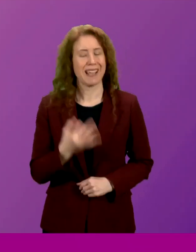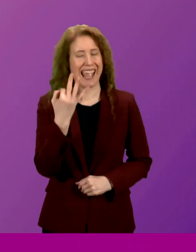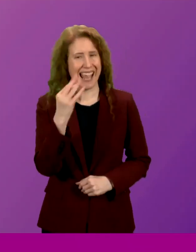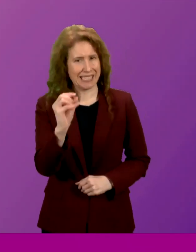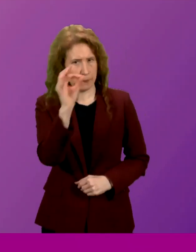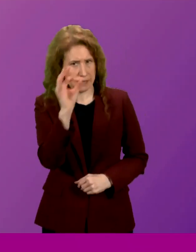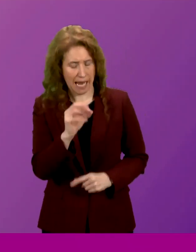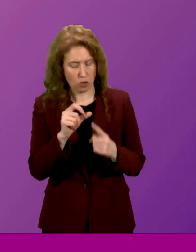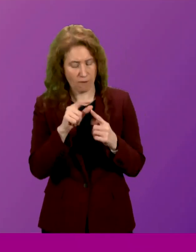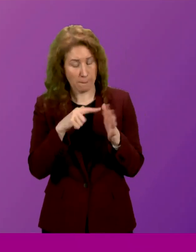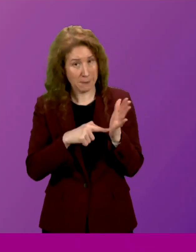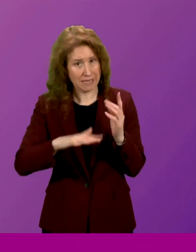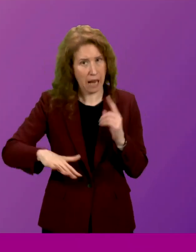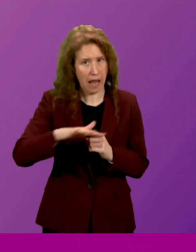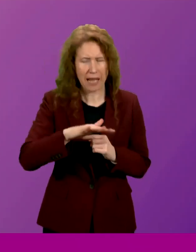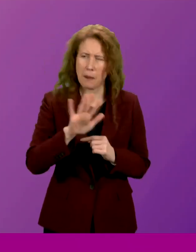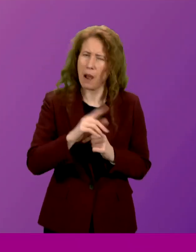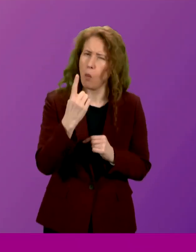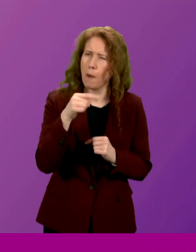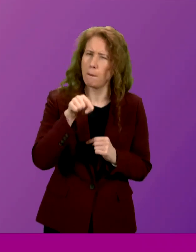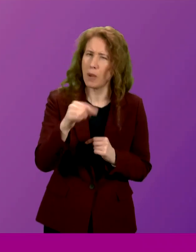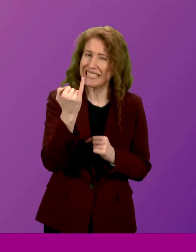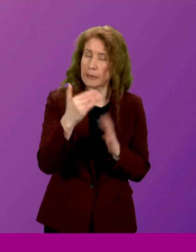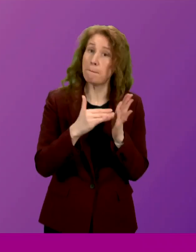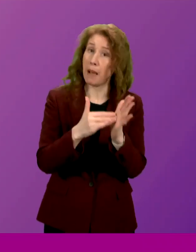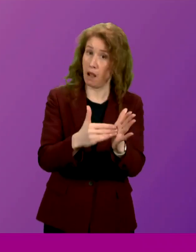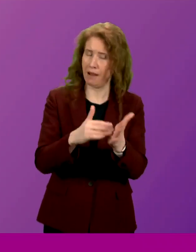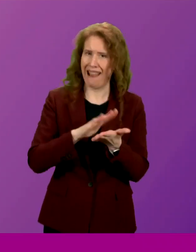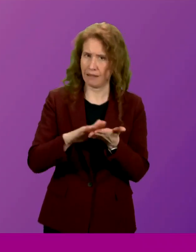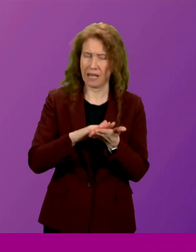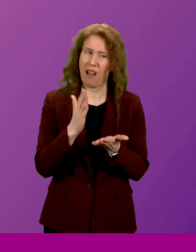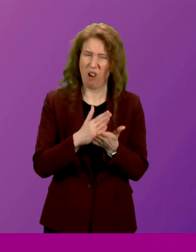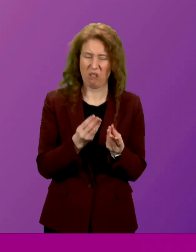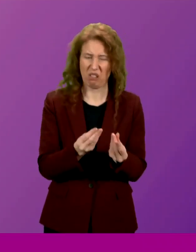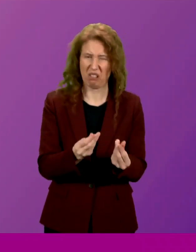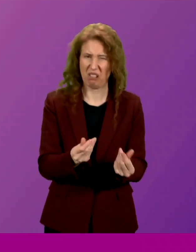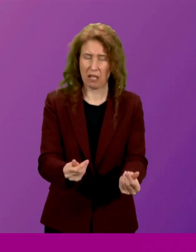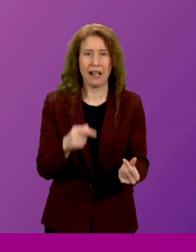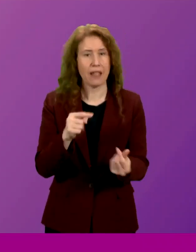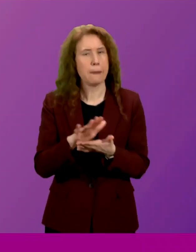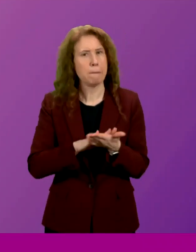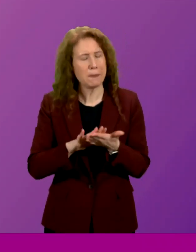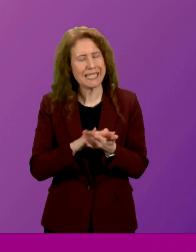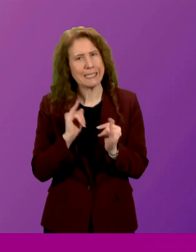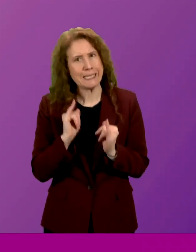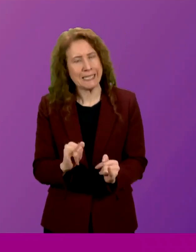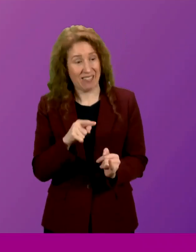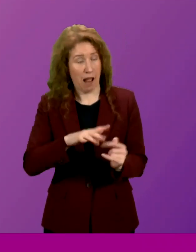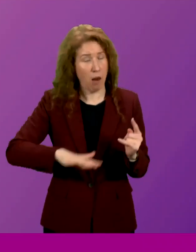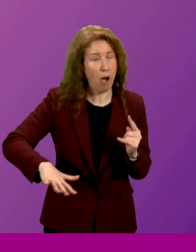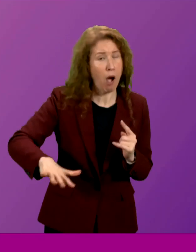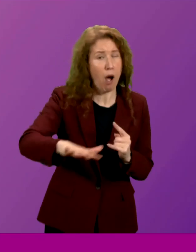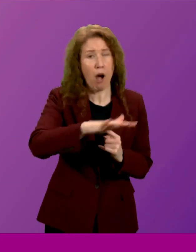80% of our peatlands, approximately 1.6 million hectares, are degraded. And this means they're one of our largest